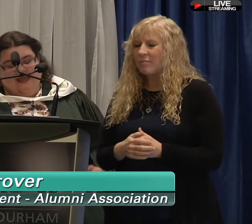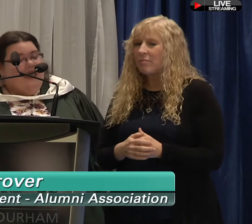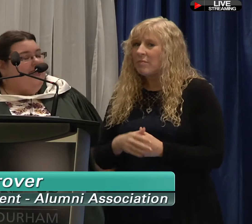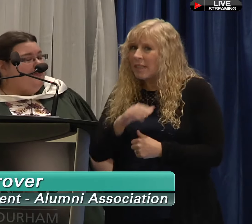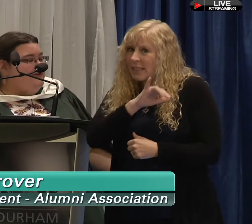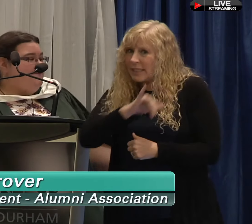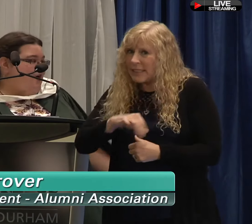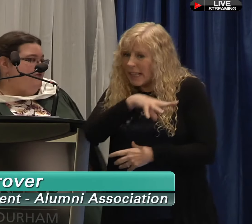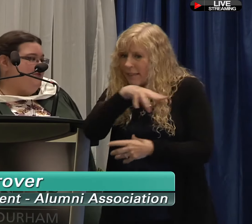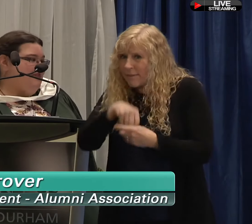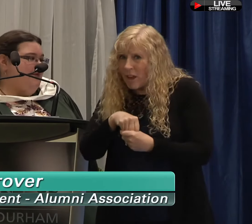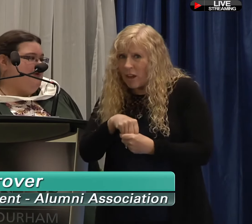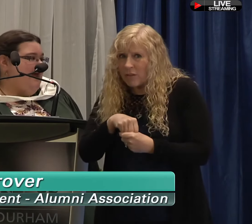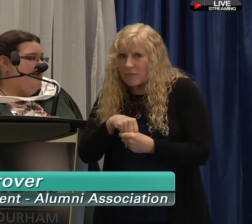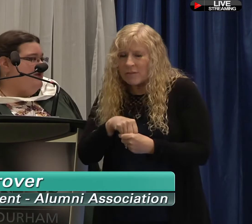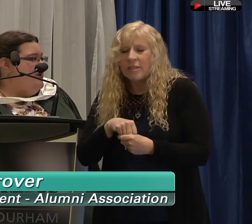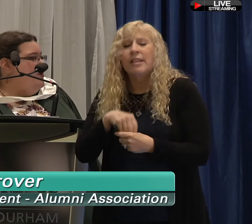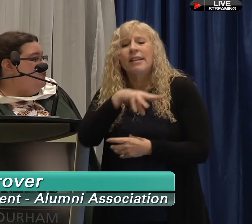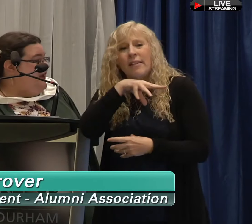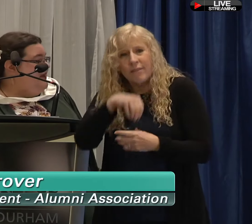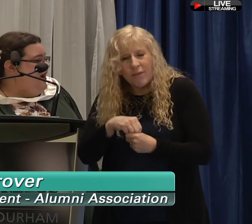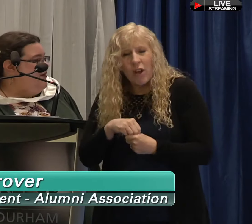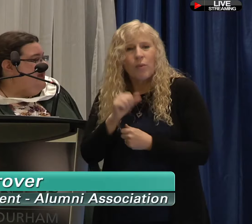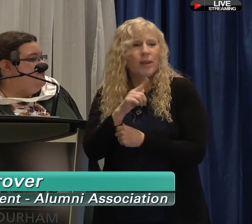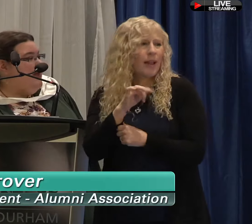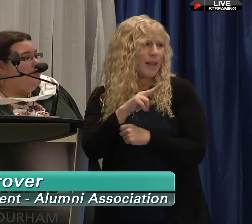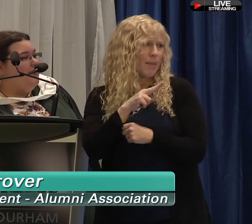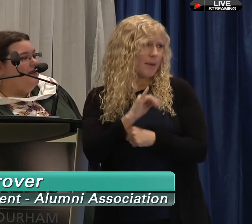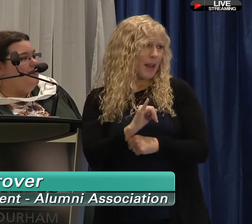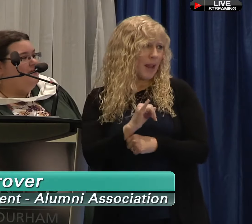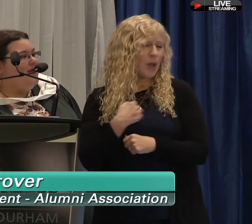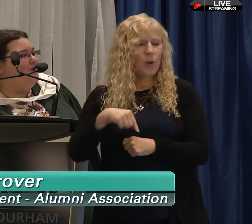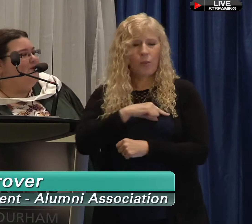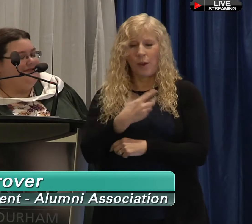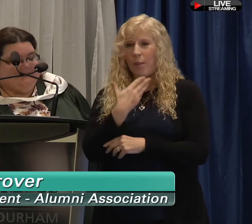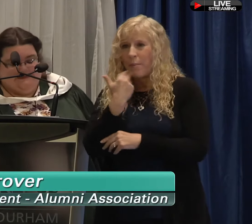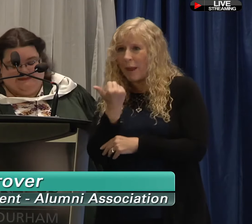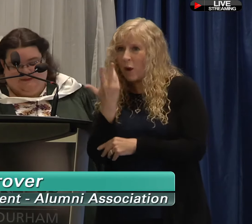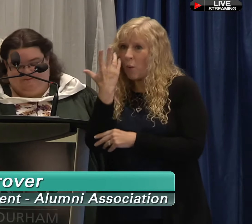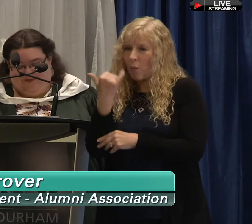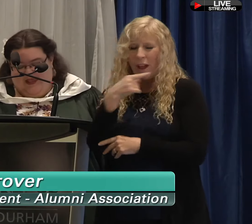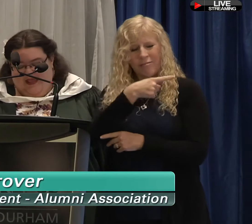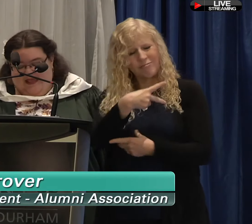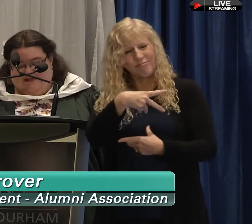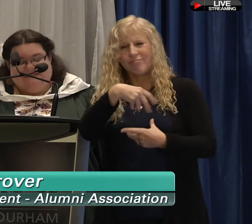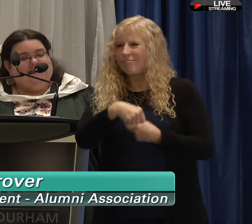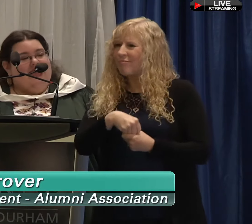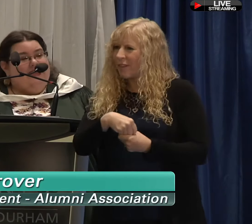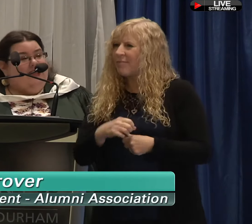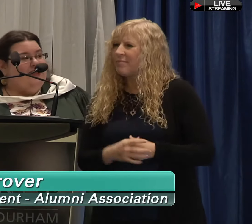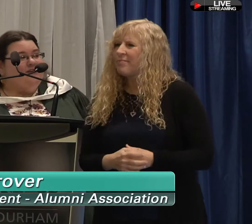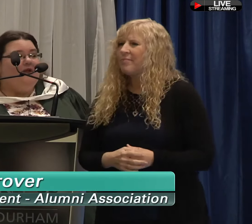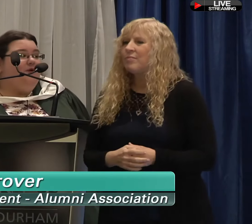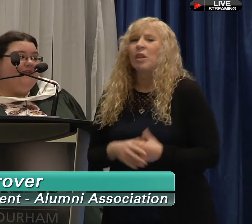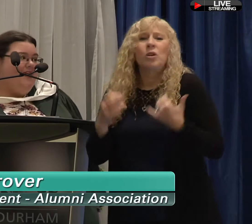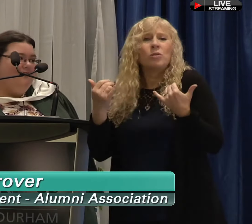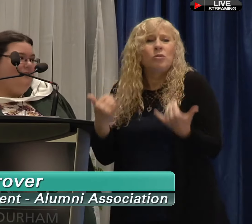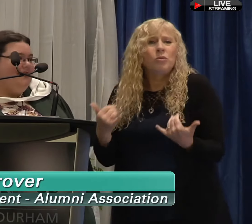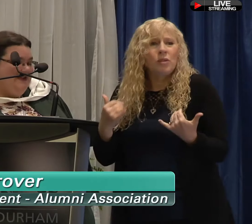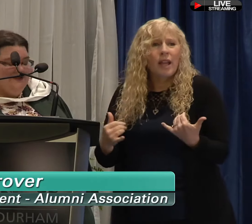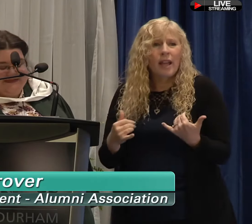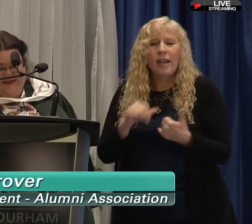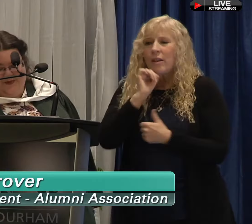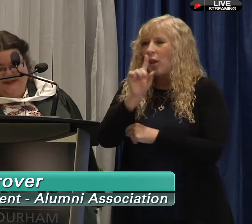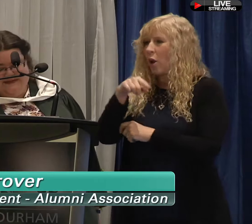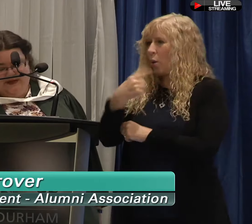Trent and get involved with alumni. We are made better by your presence. Today, not only